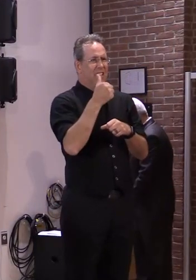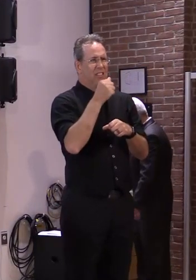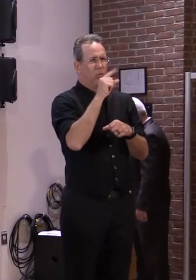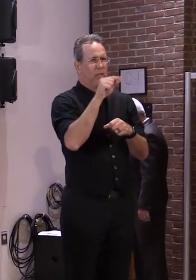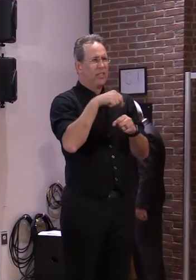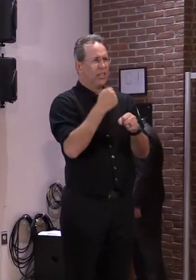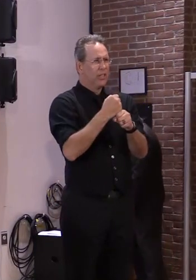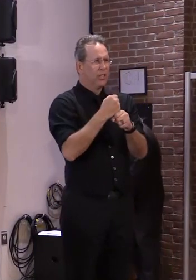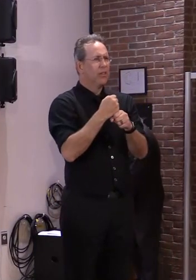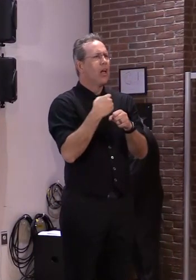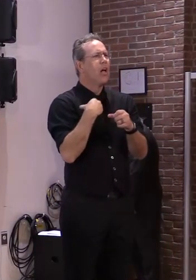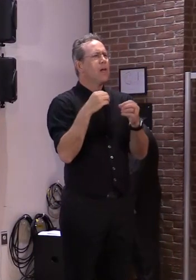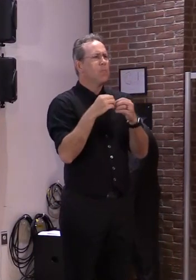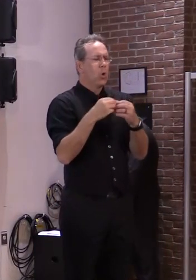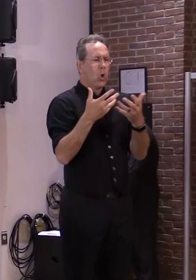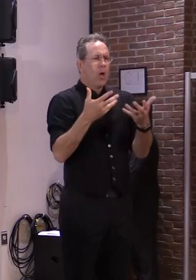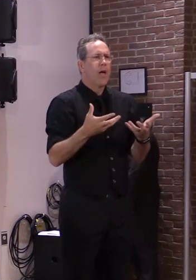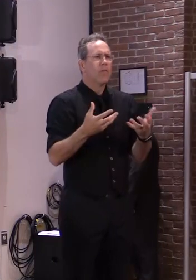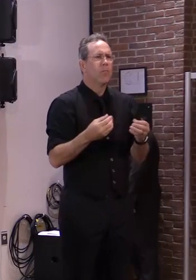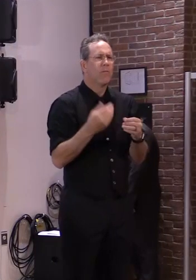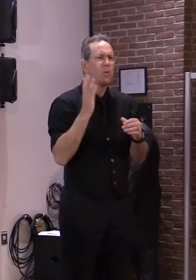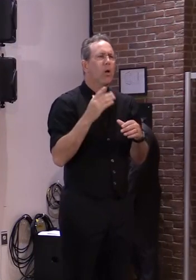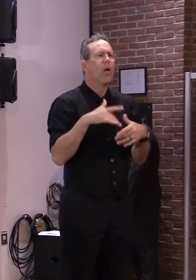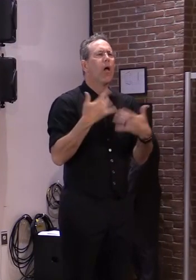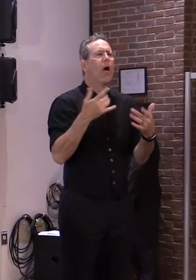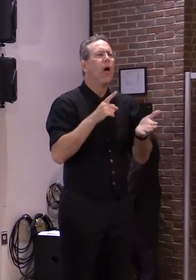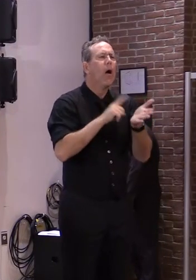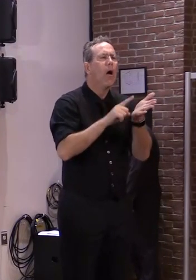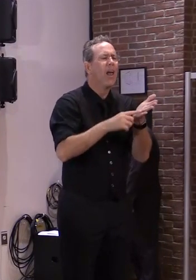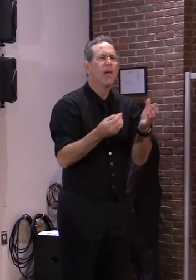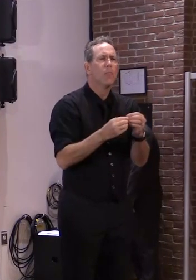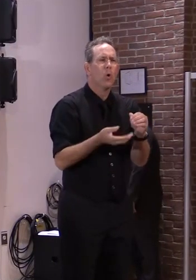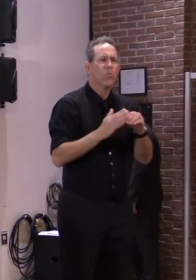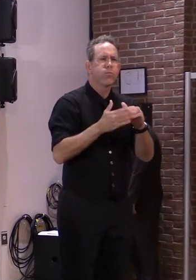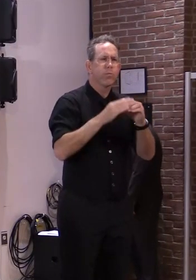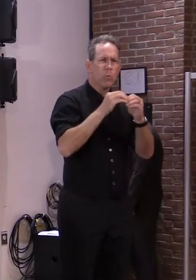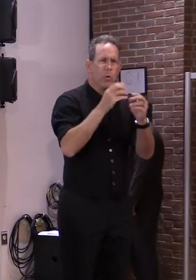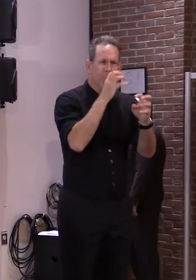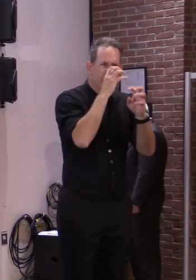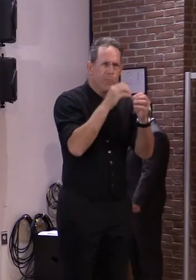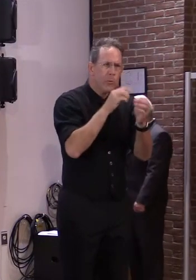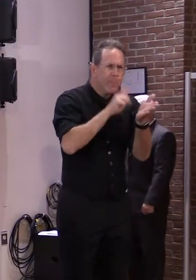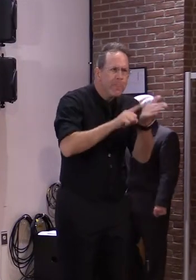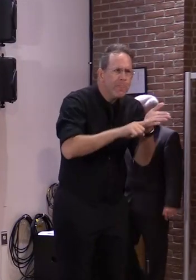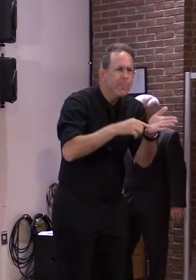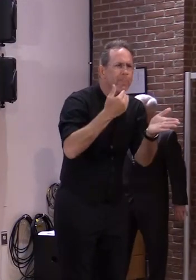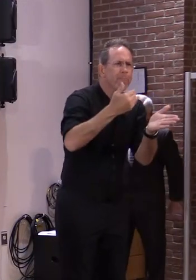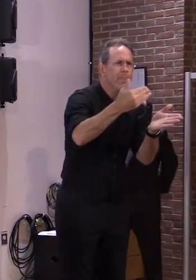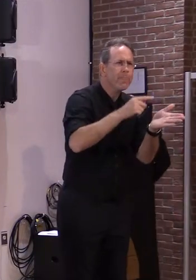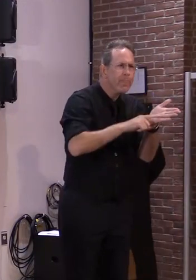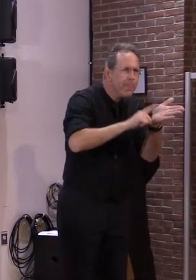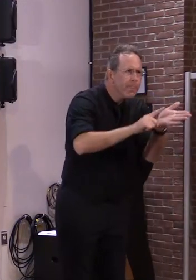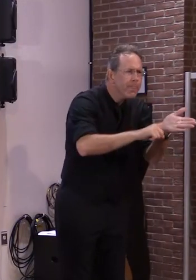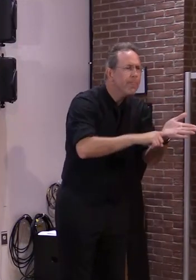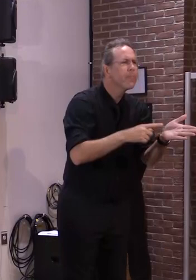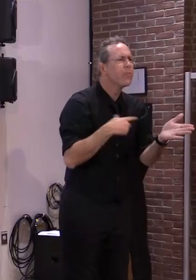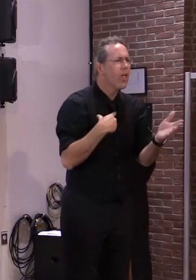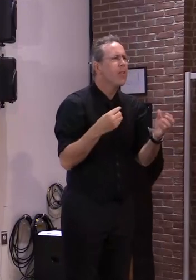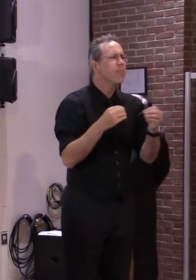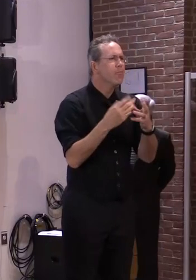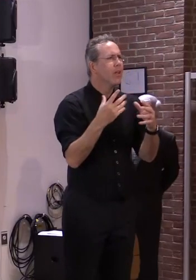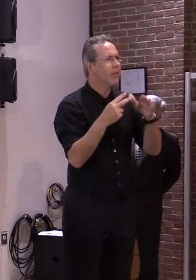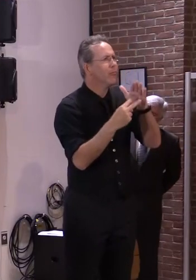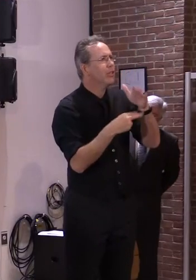the Senate, we took the initiative on and thought we had a number of structurally deficient